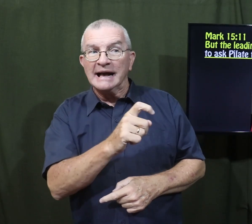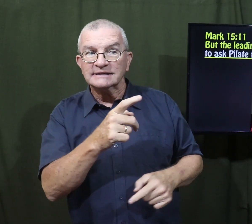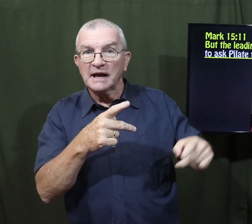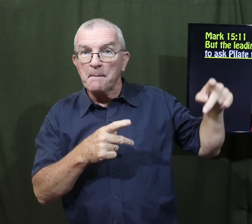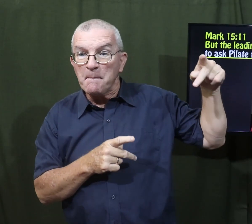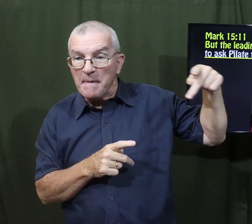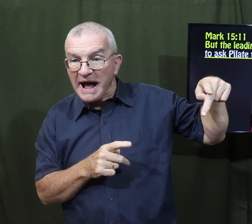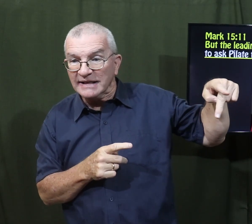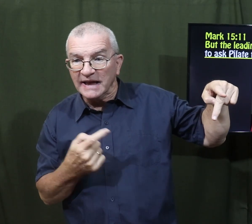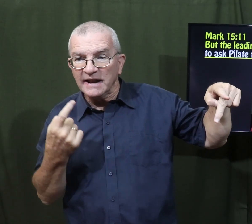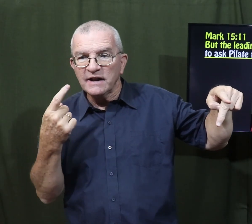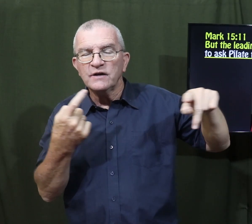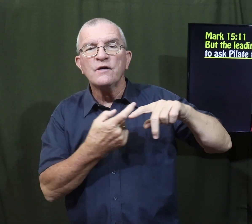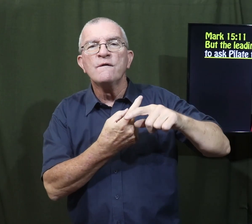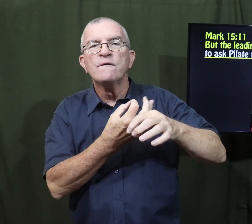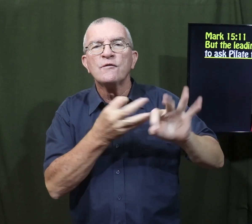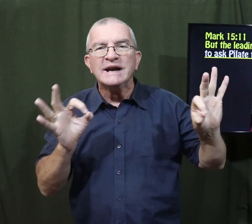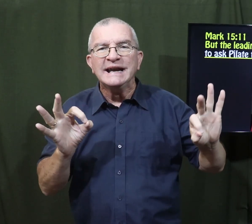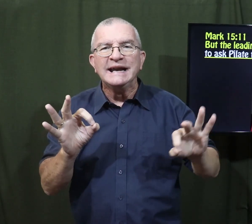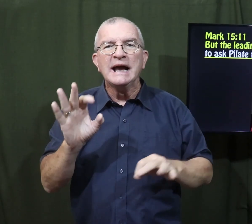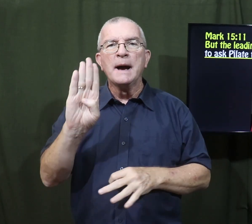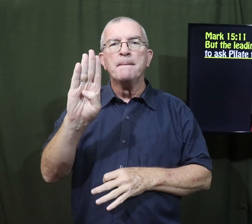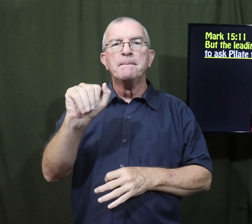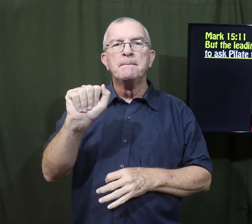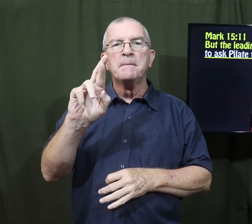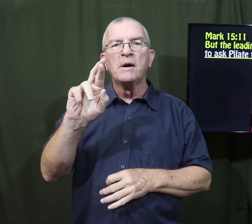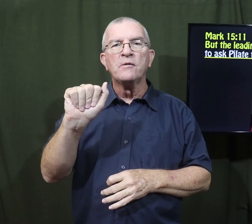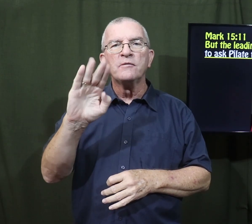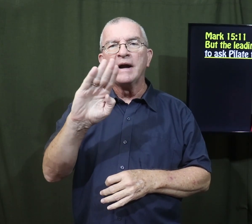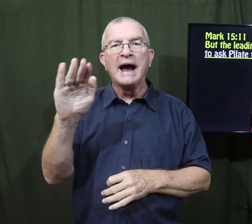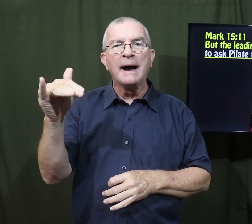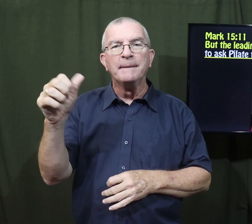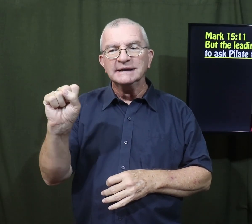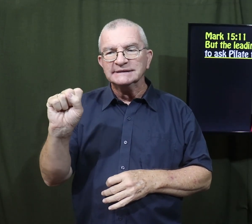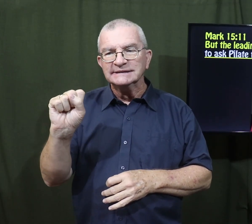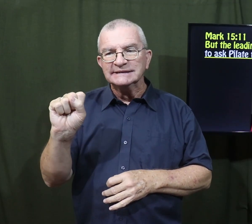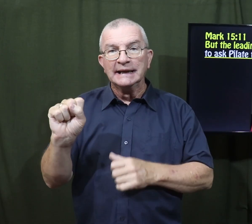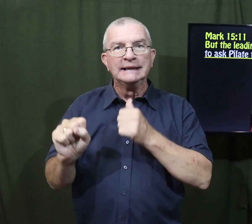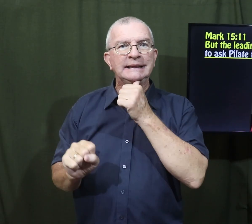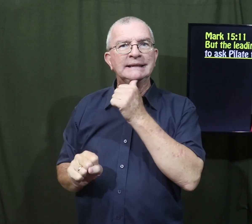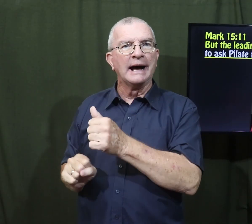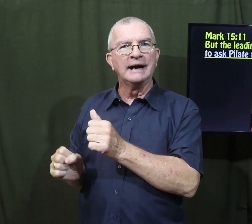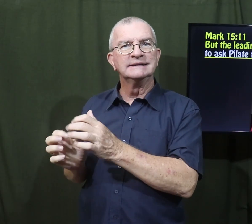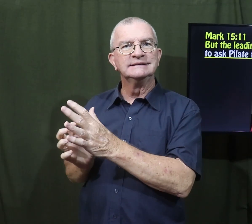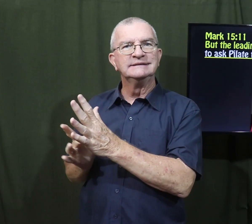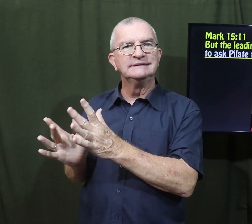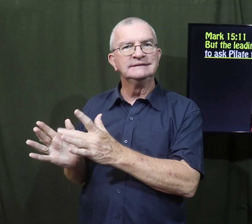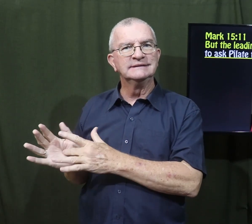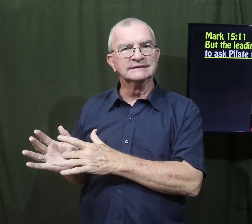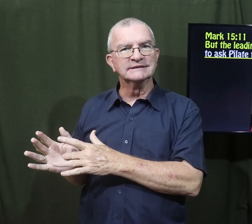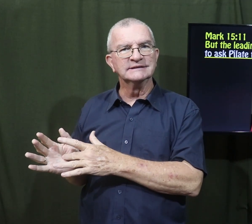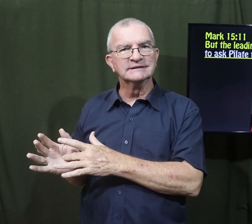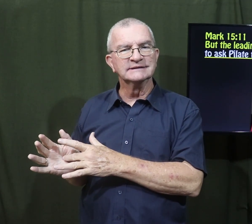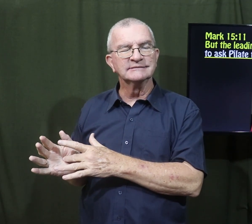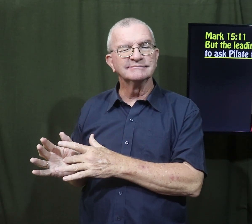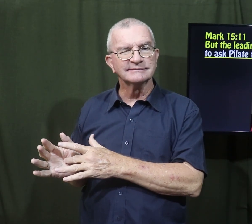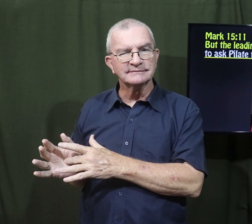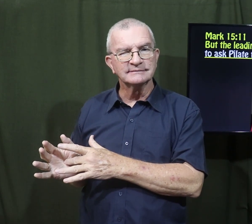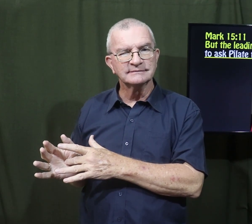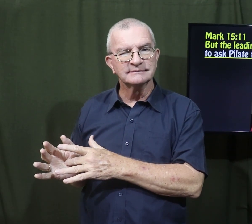to ask Pilate to free Barabbas, not Jesus.